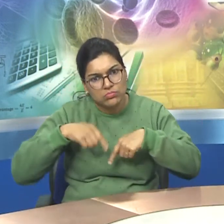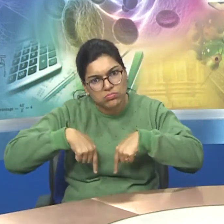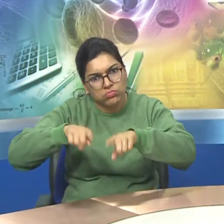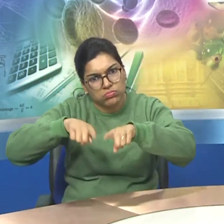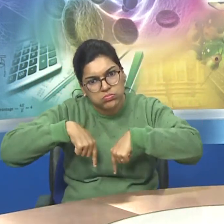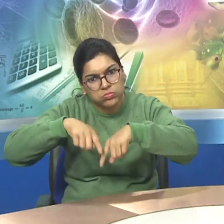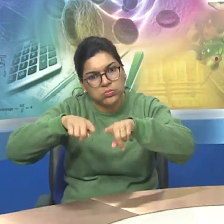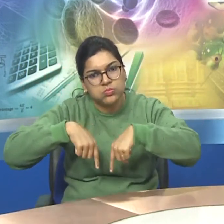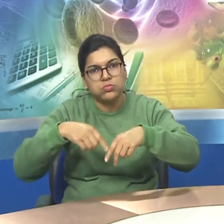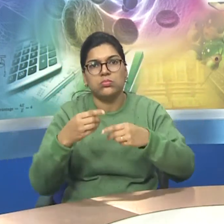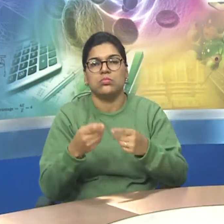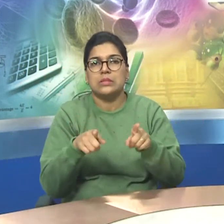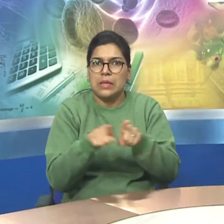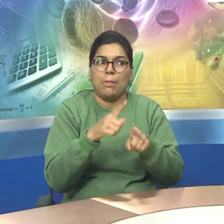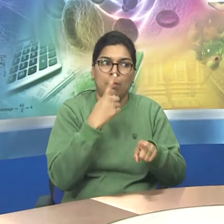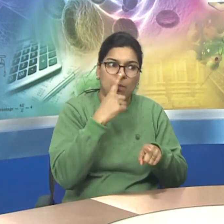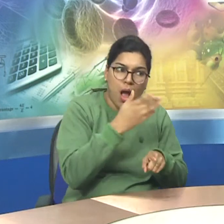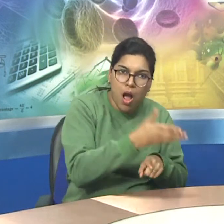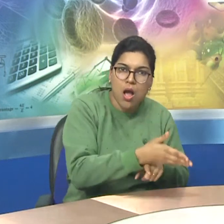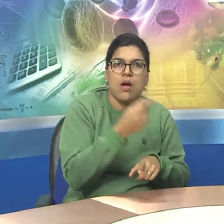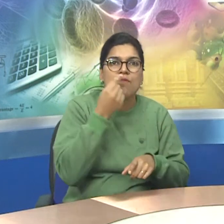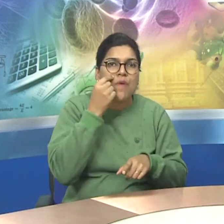free. Everyone is busy.